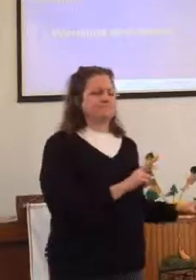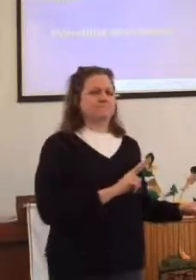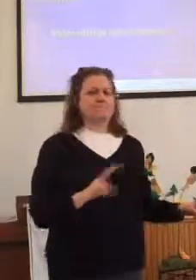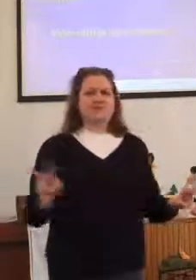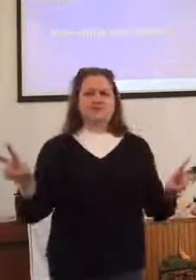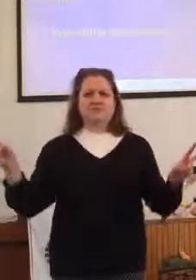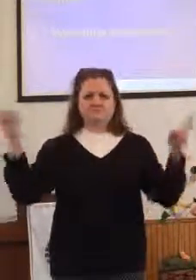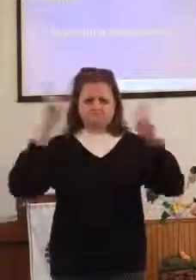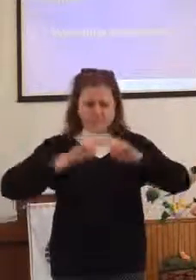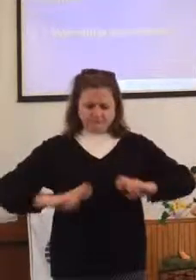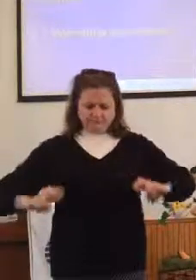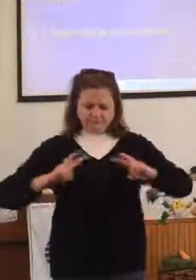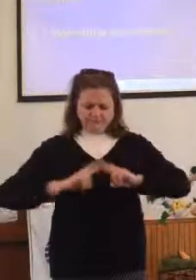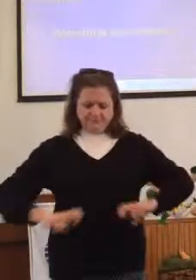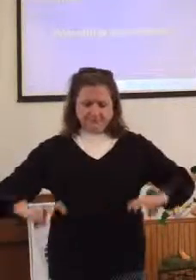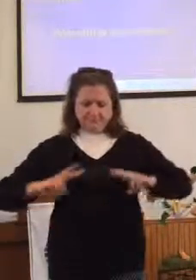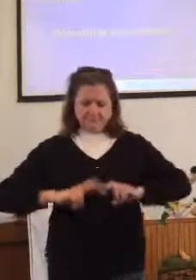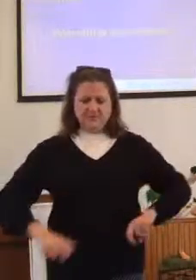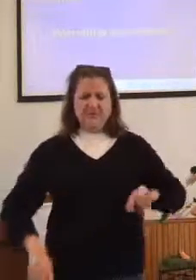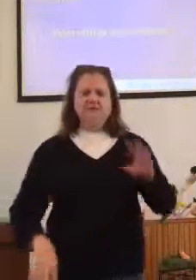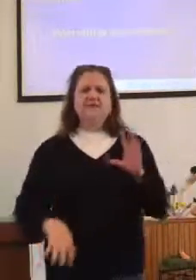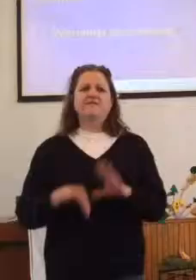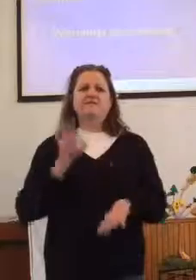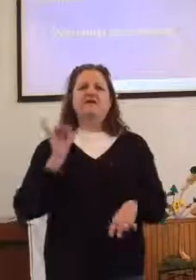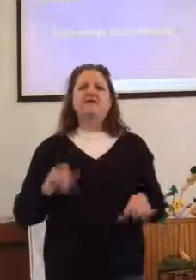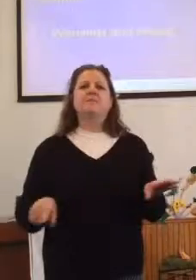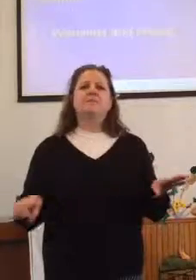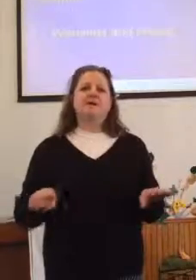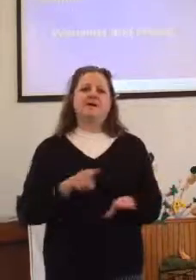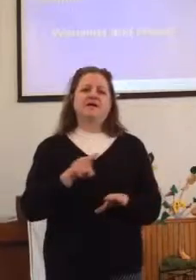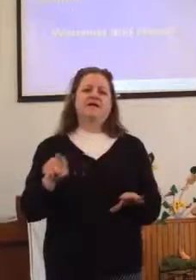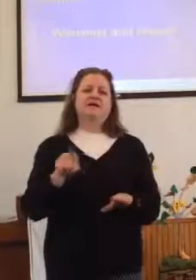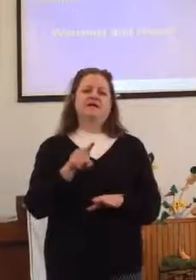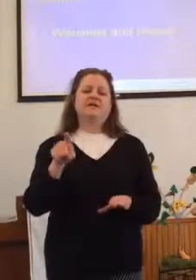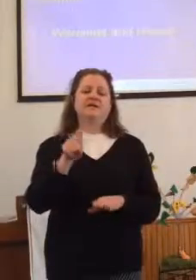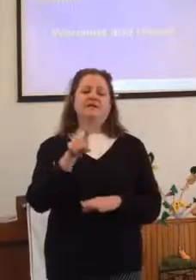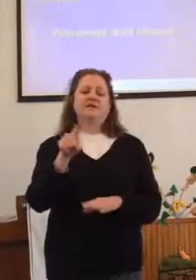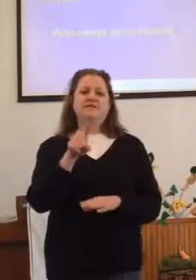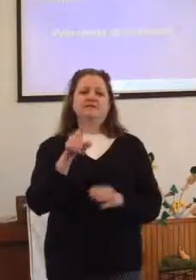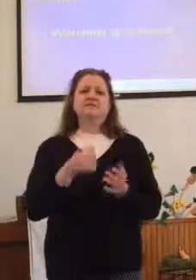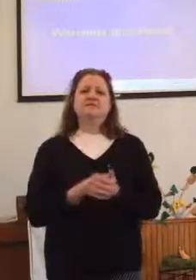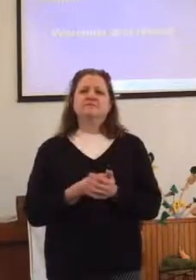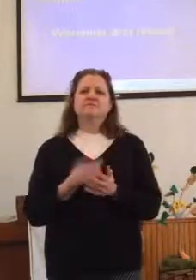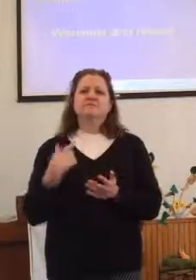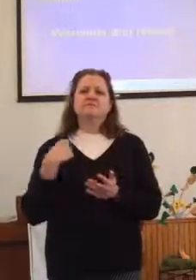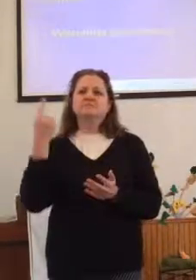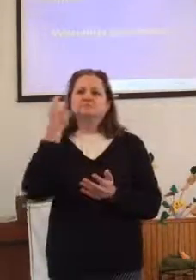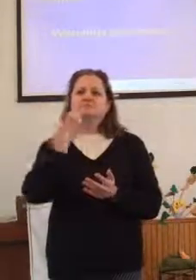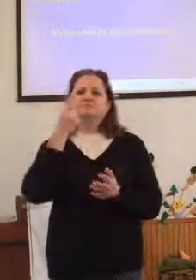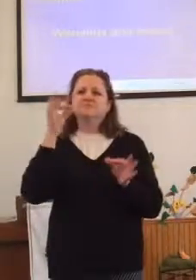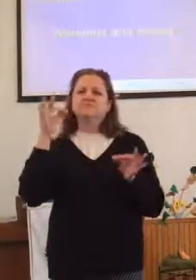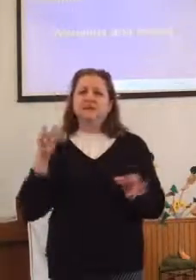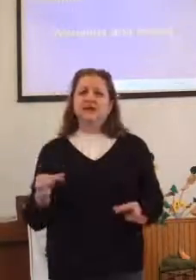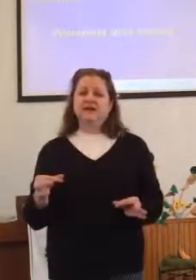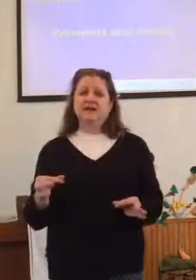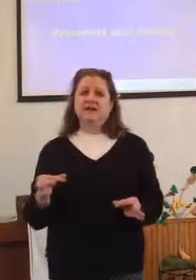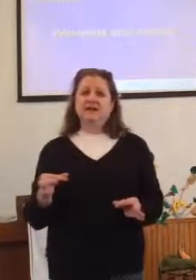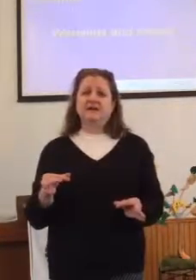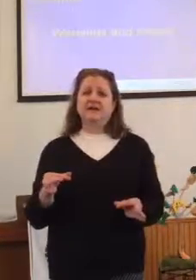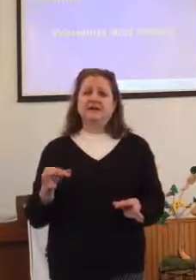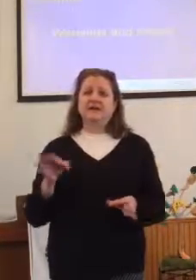inside, find a path, and decide whether climbing